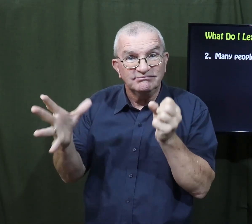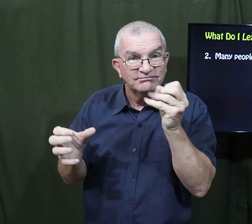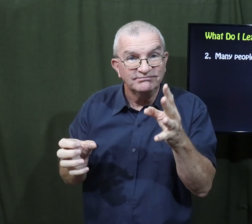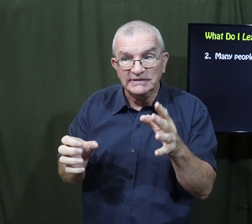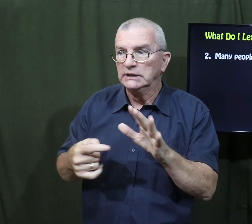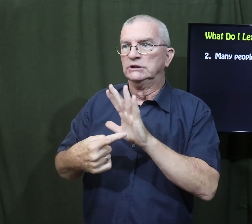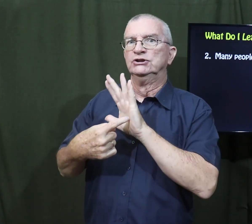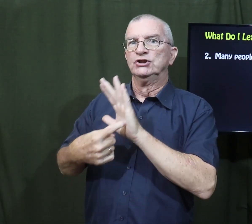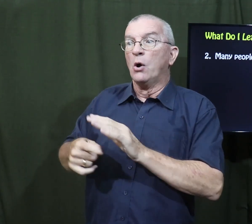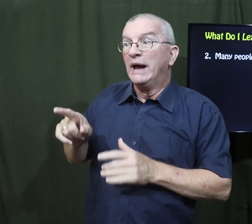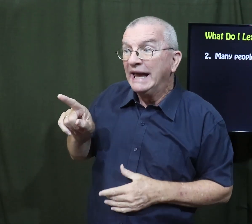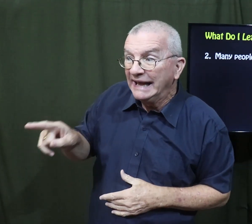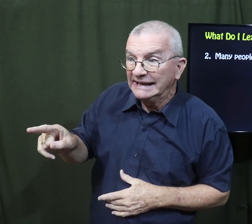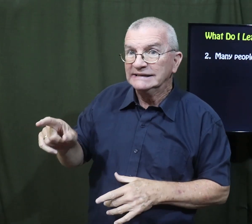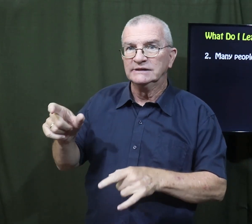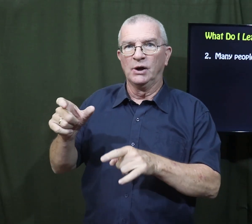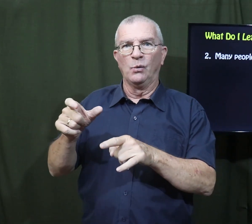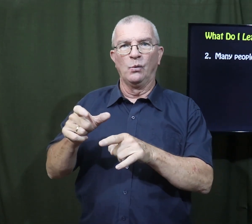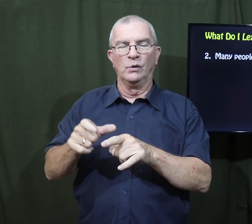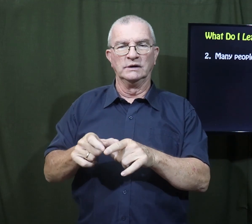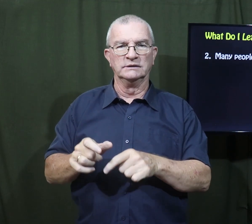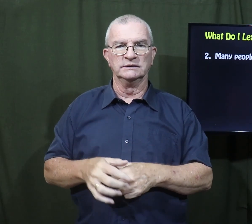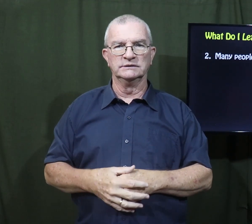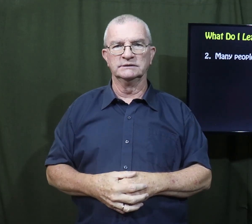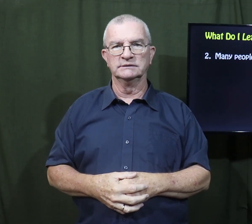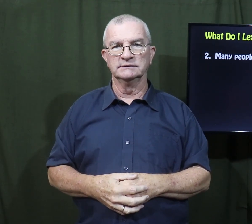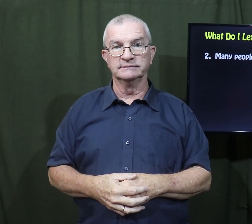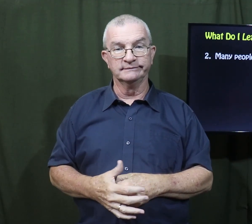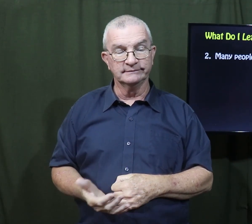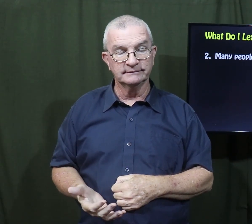my words showing His words.